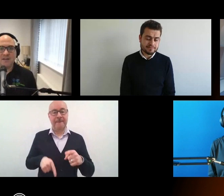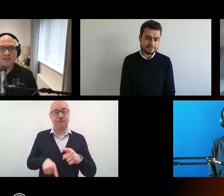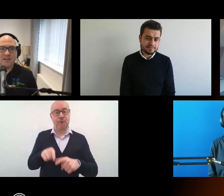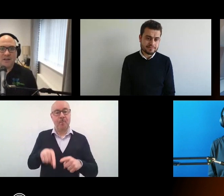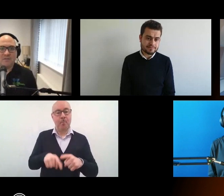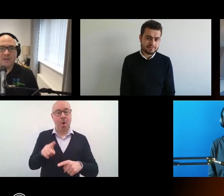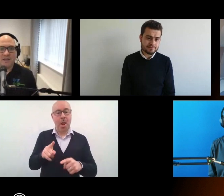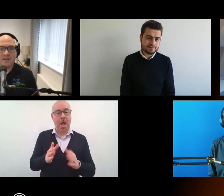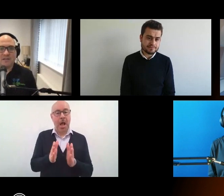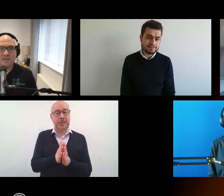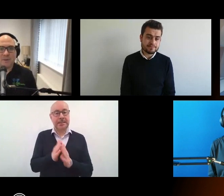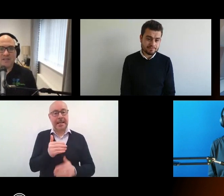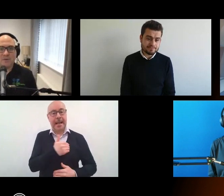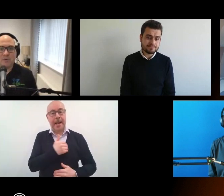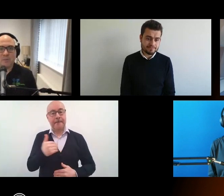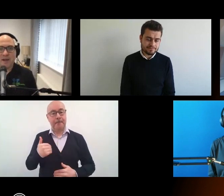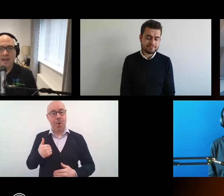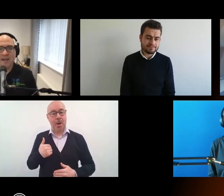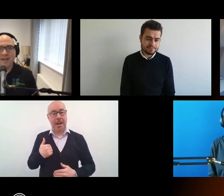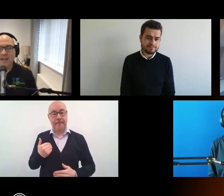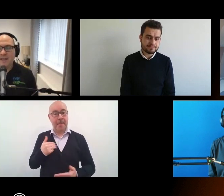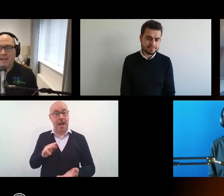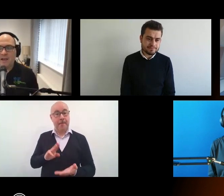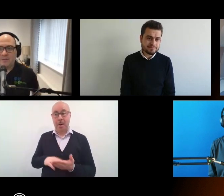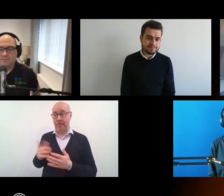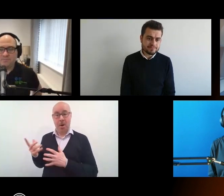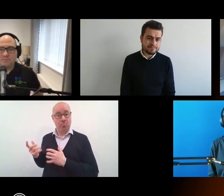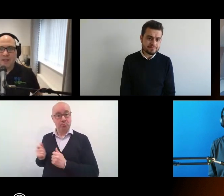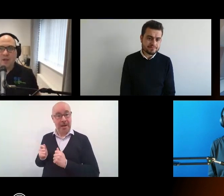to, you know, get to the place that we were playing in.